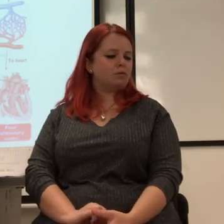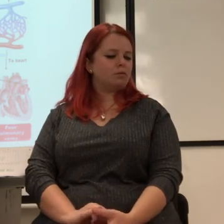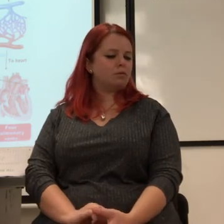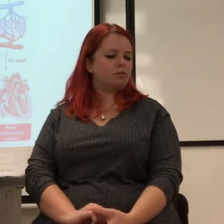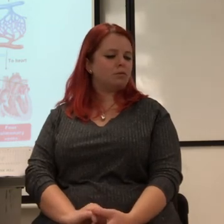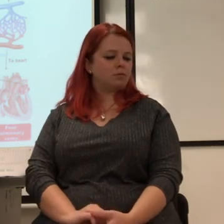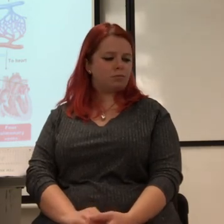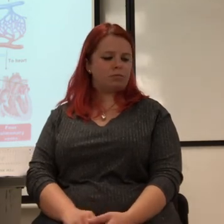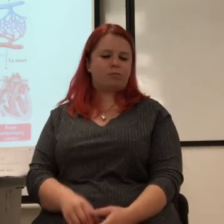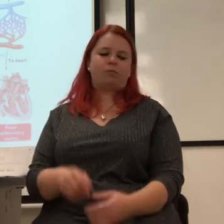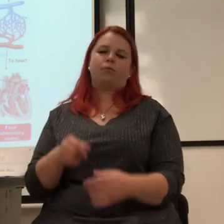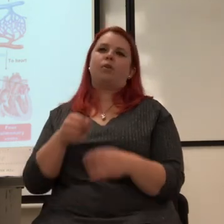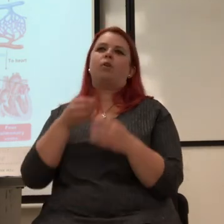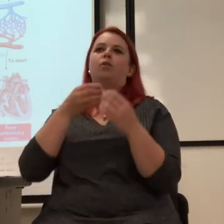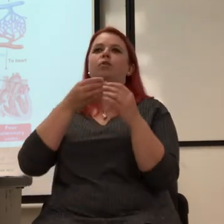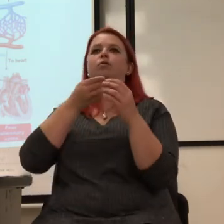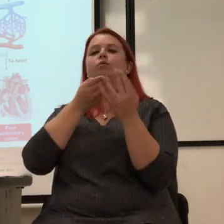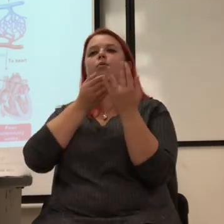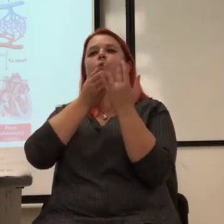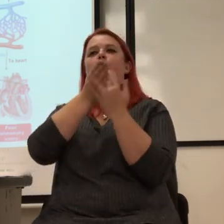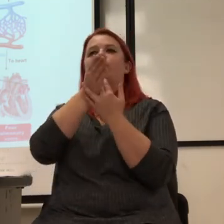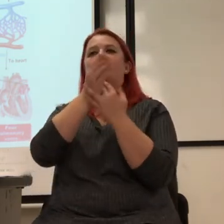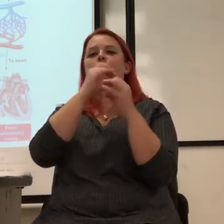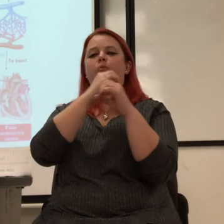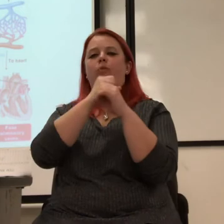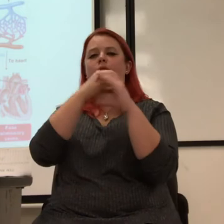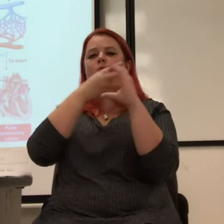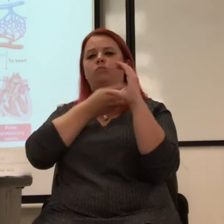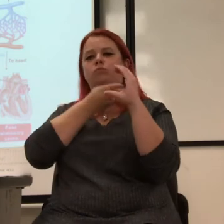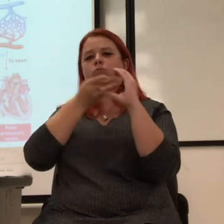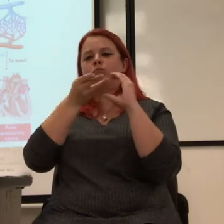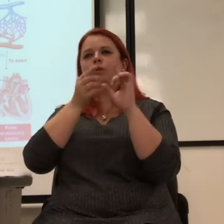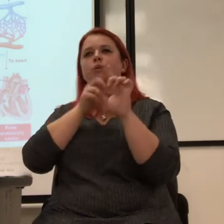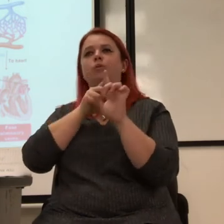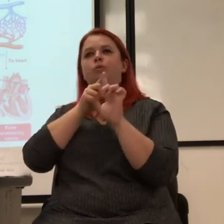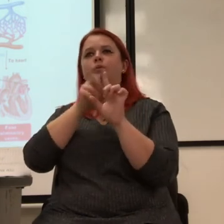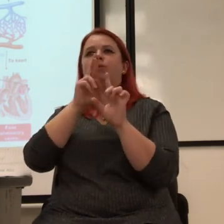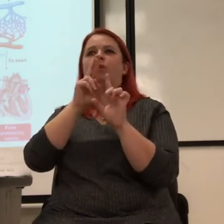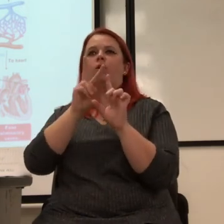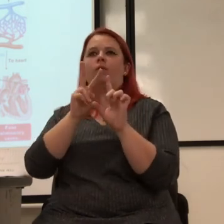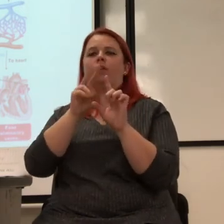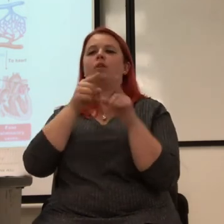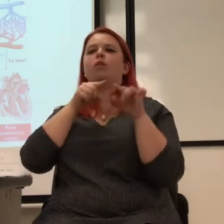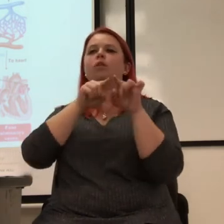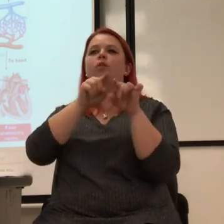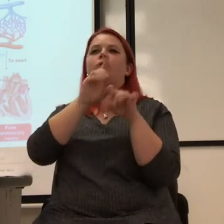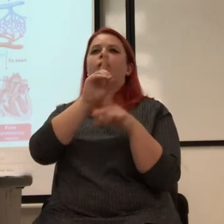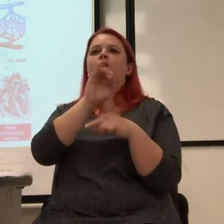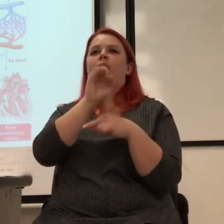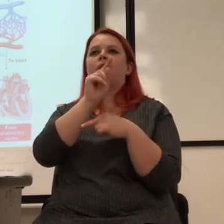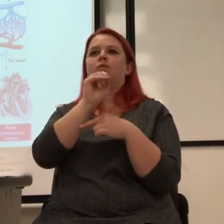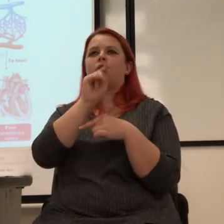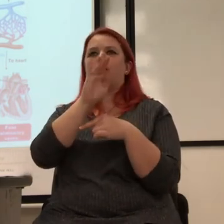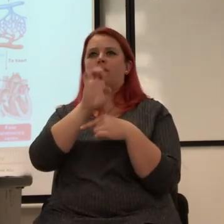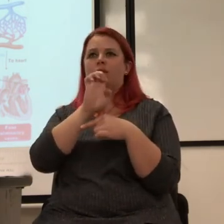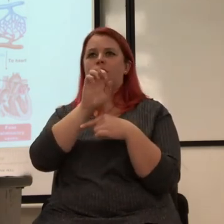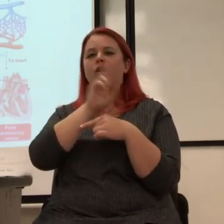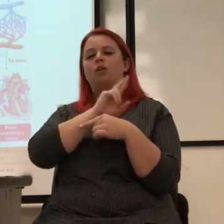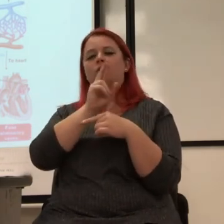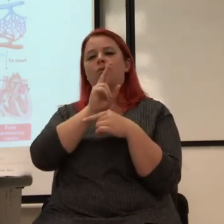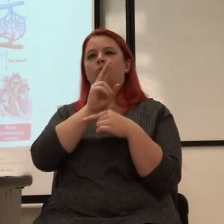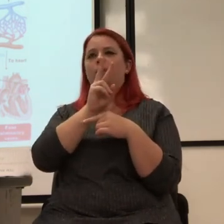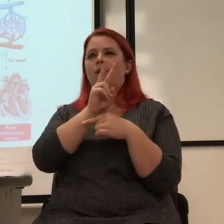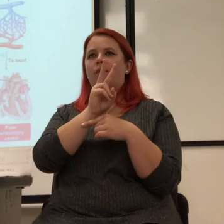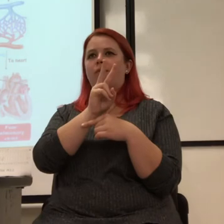the RV. So during diastole, you'll fill the right ventricle with deoxygenated blood.